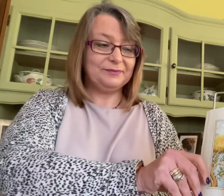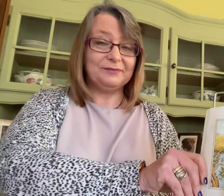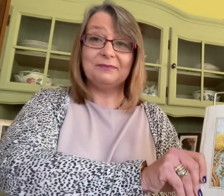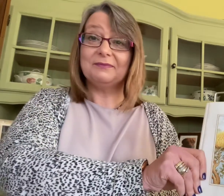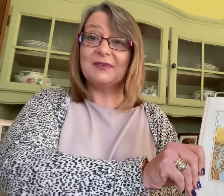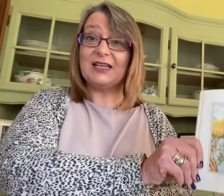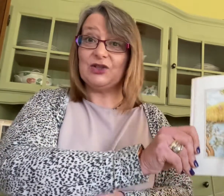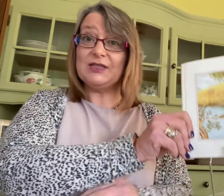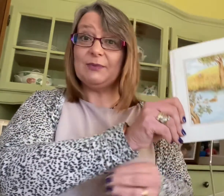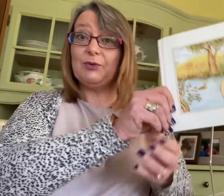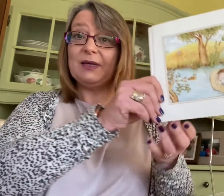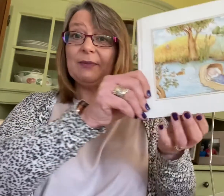Can you see Bo Peep?